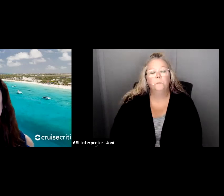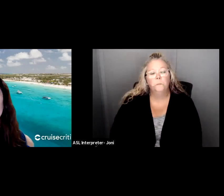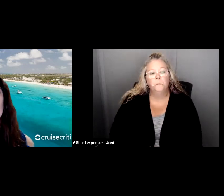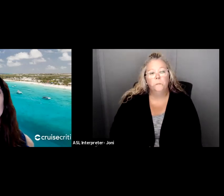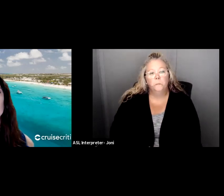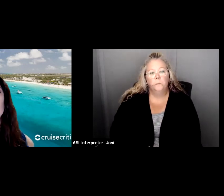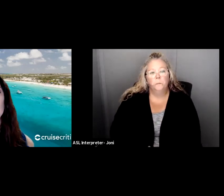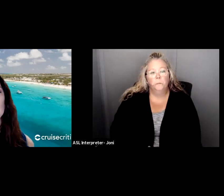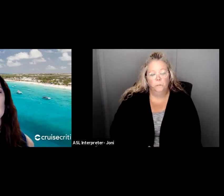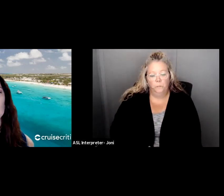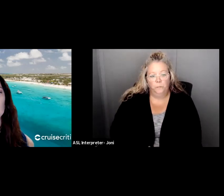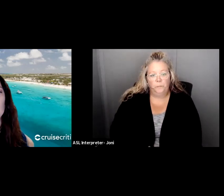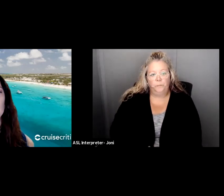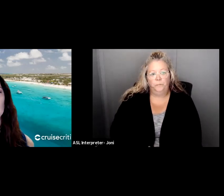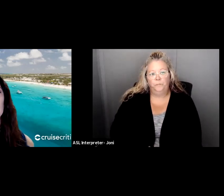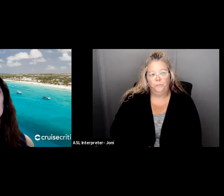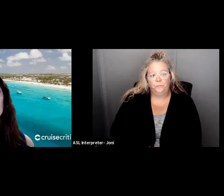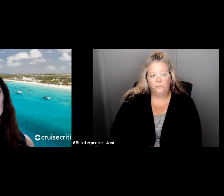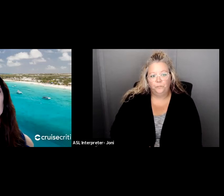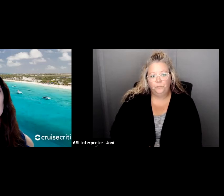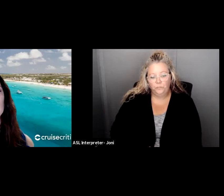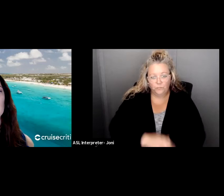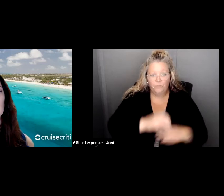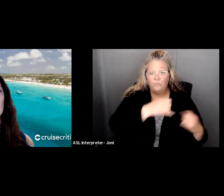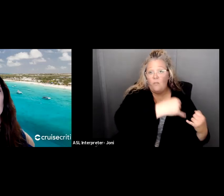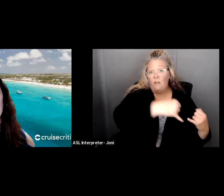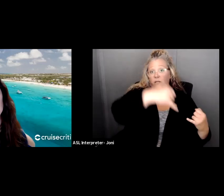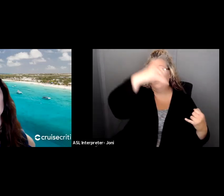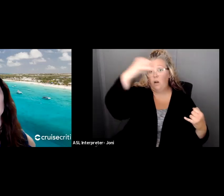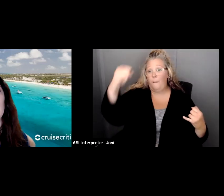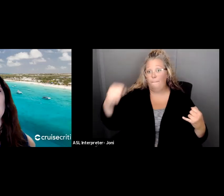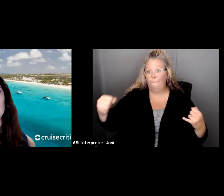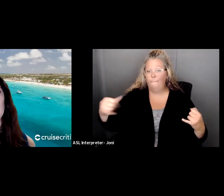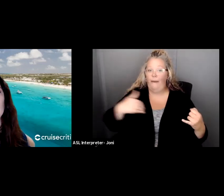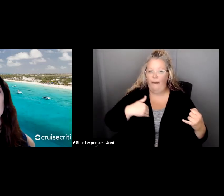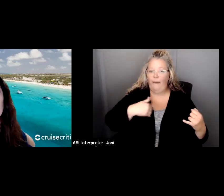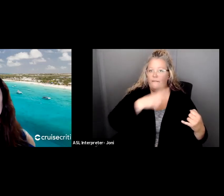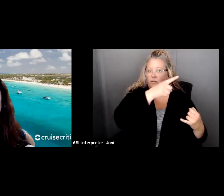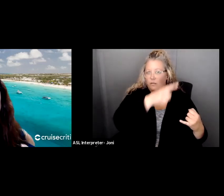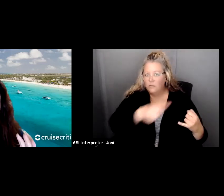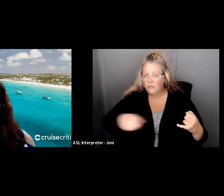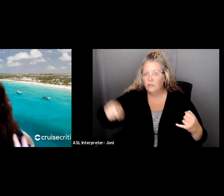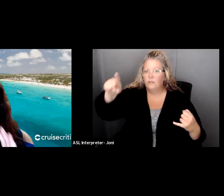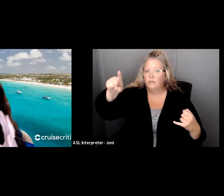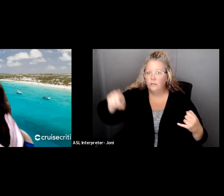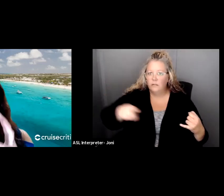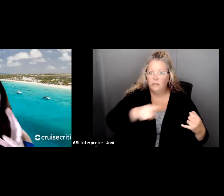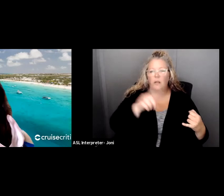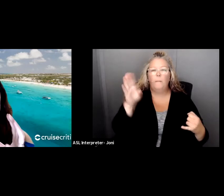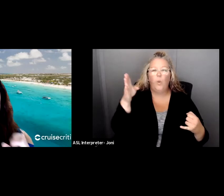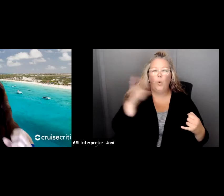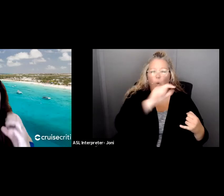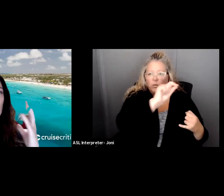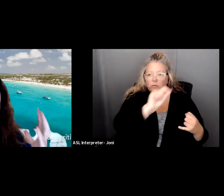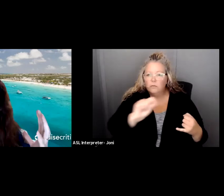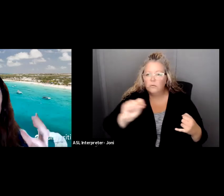at the top has, there's a little dotted blue line underneath it at the decline stage. After you've gotten to the